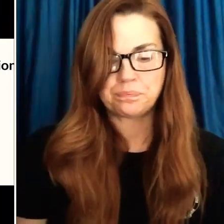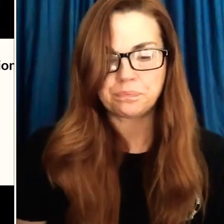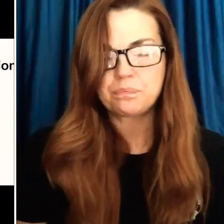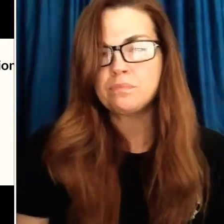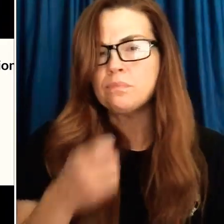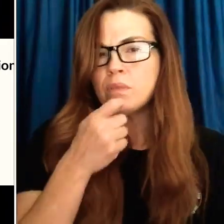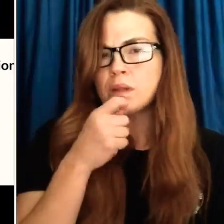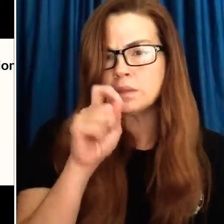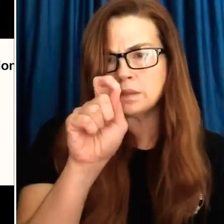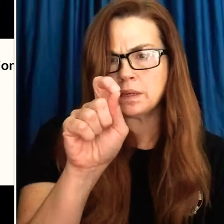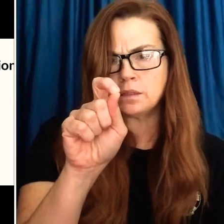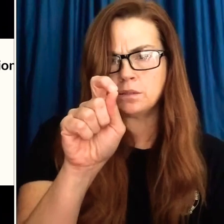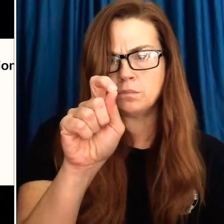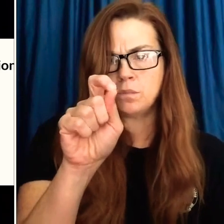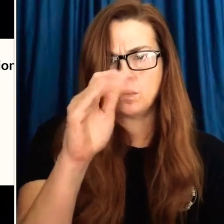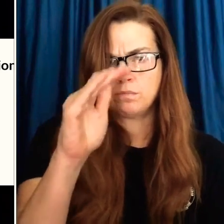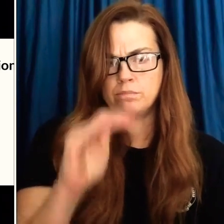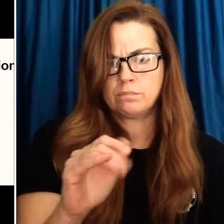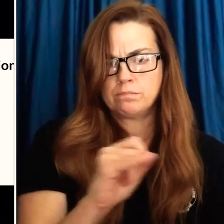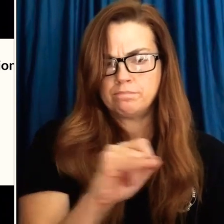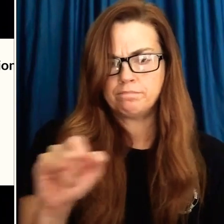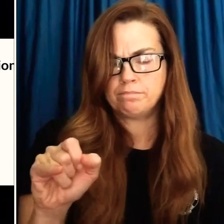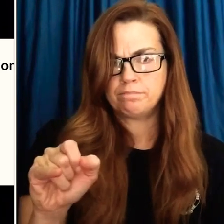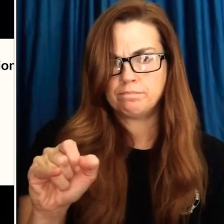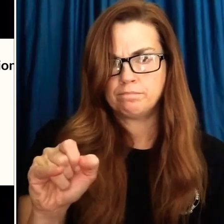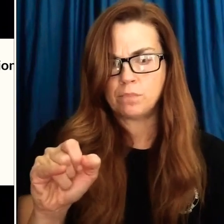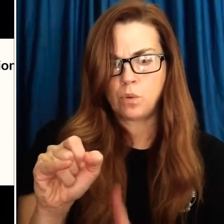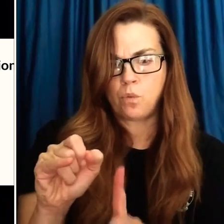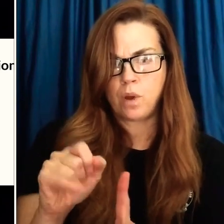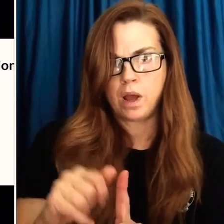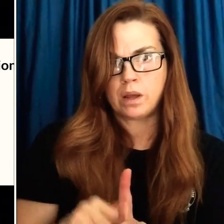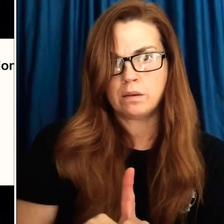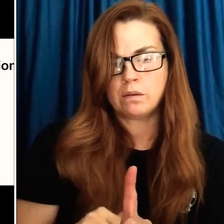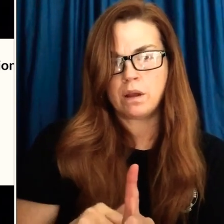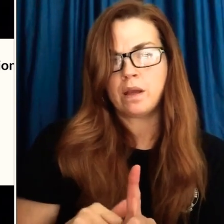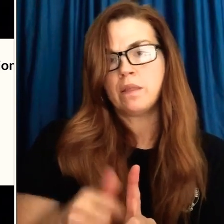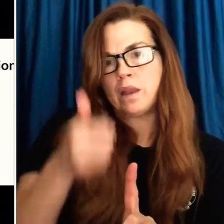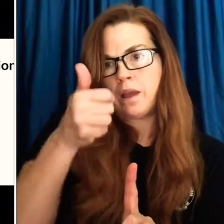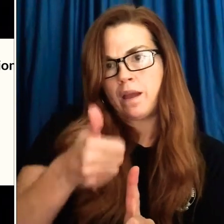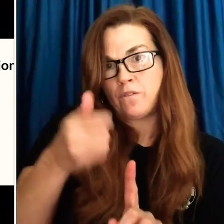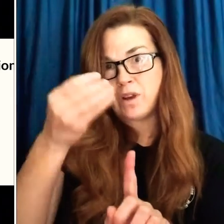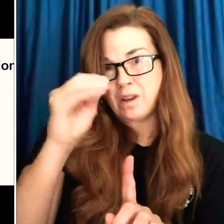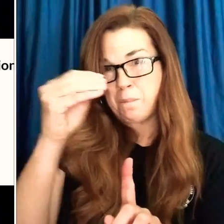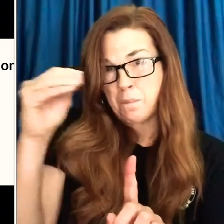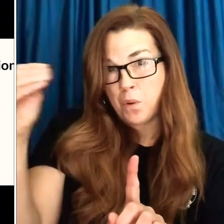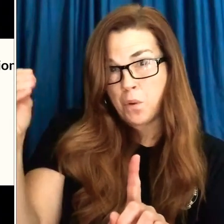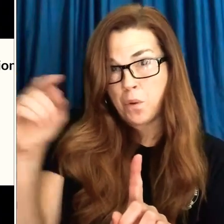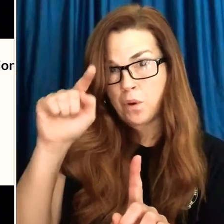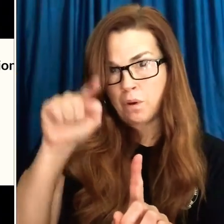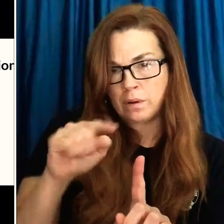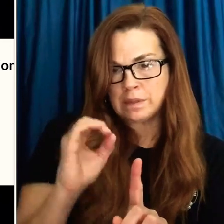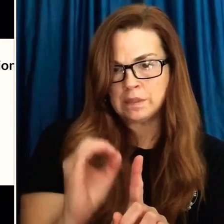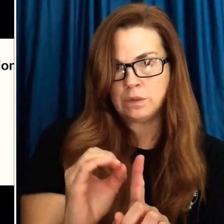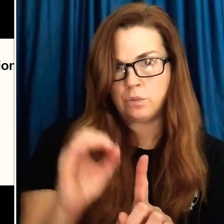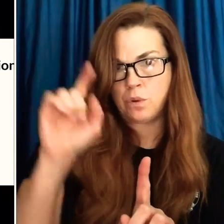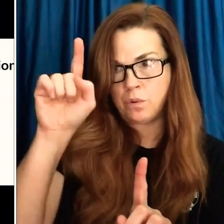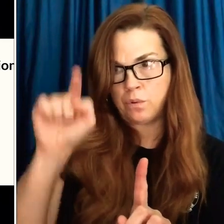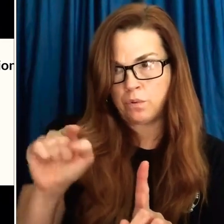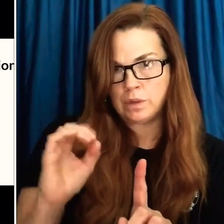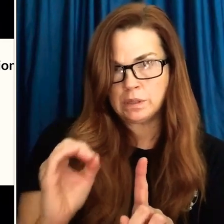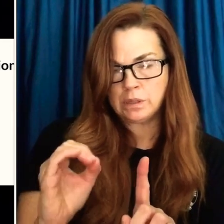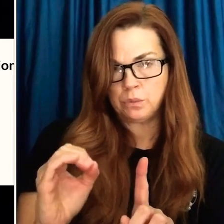under my decimal. I'm going to put a 1 under the decimal, and then a 0 for every digit after the decimal. So I have